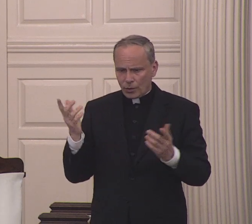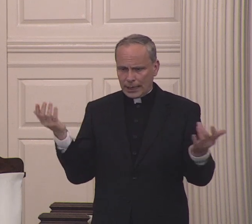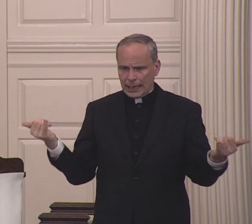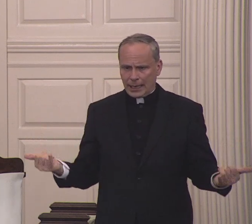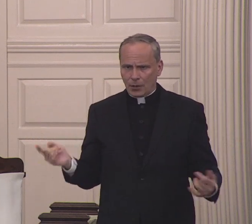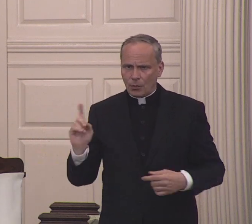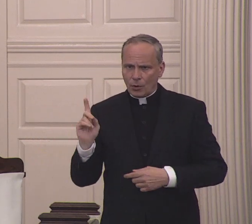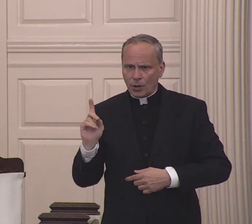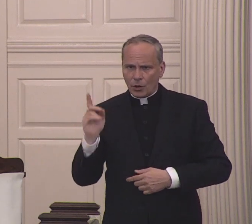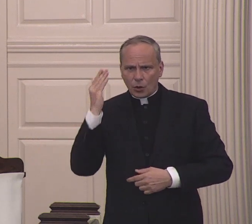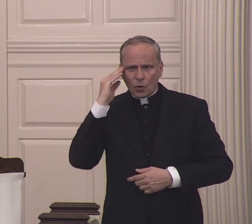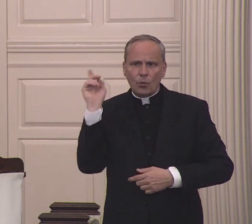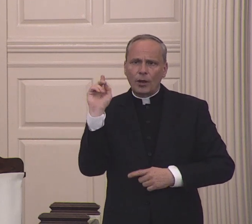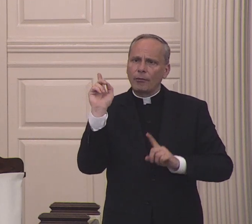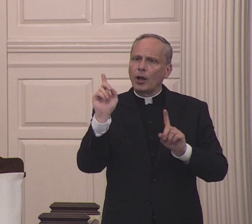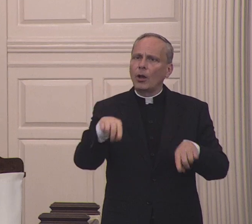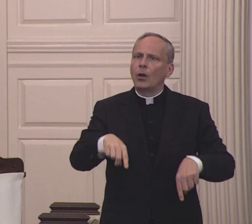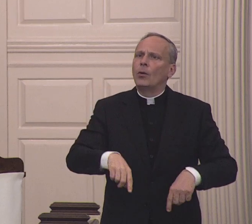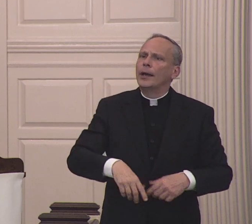know where we are going.